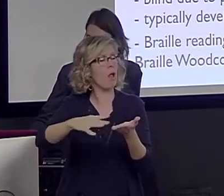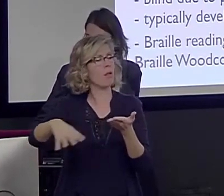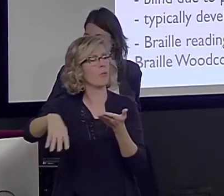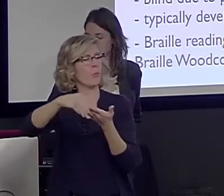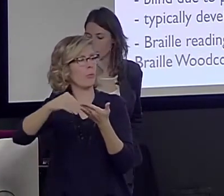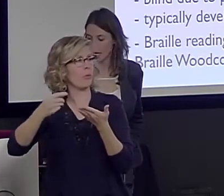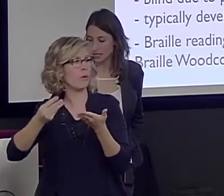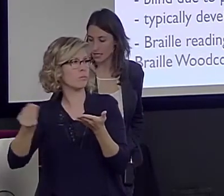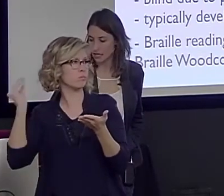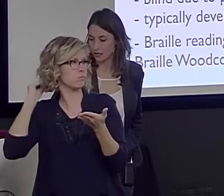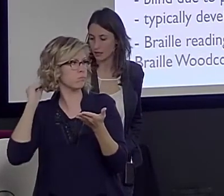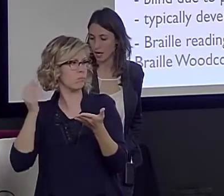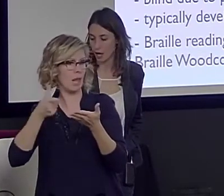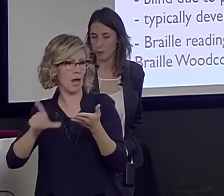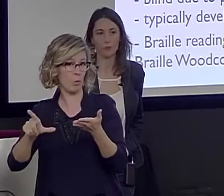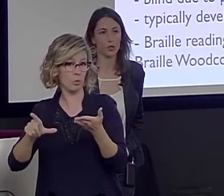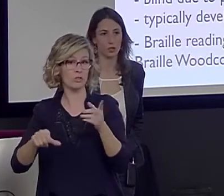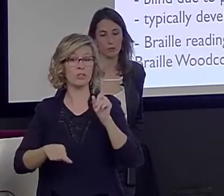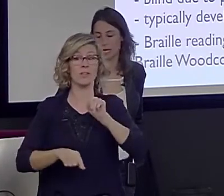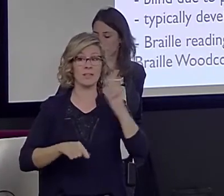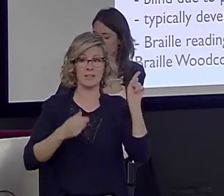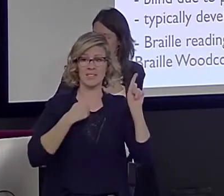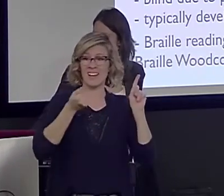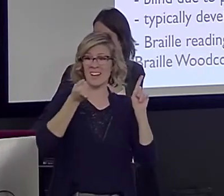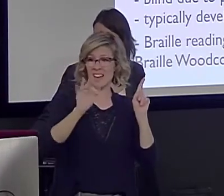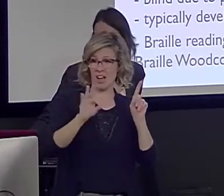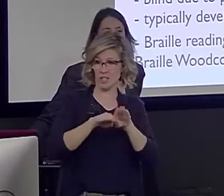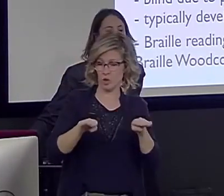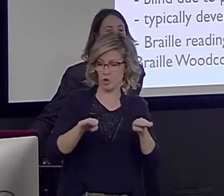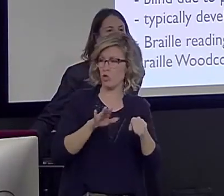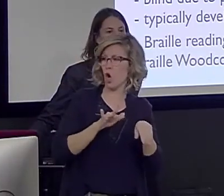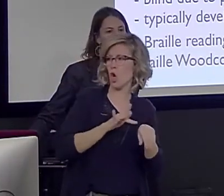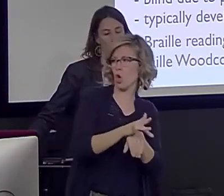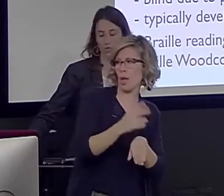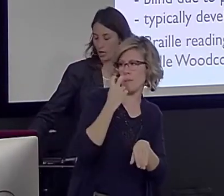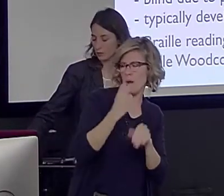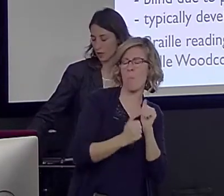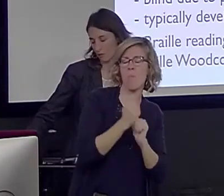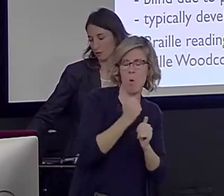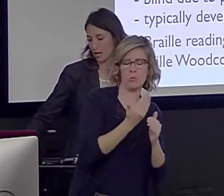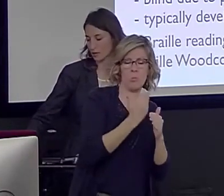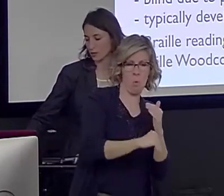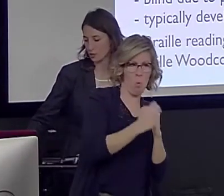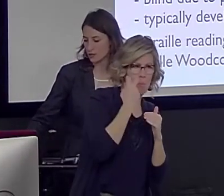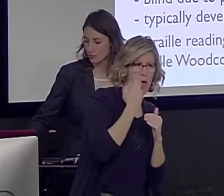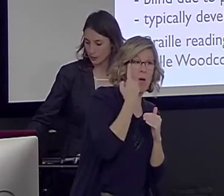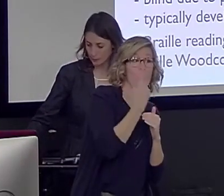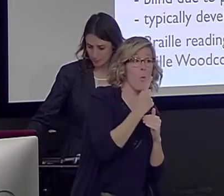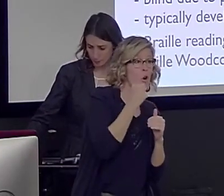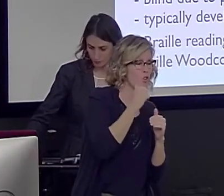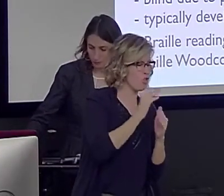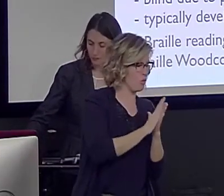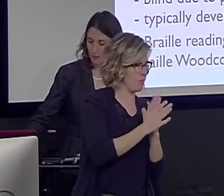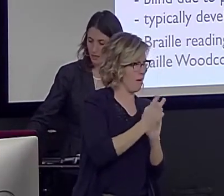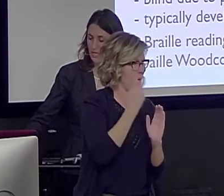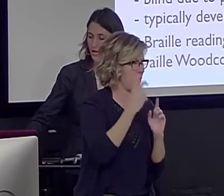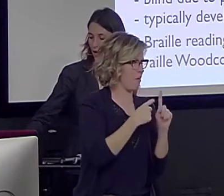we had 19 early blind kids. Most of them are blind from birth. One child became blind when she was 3.